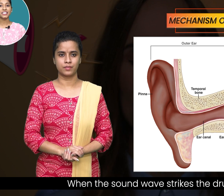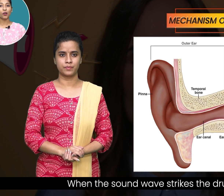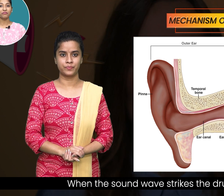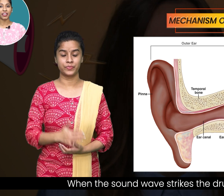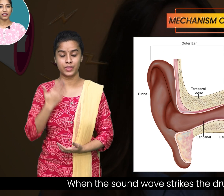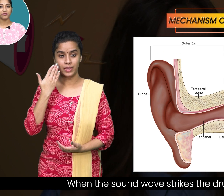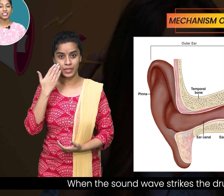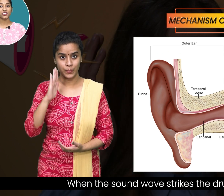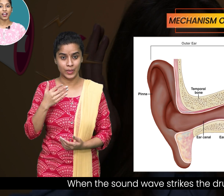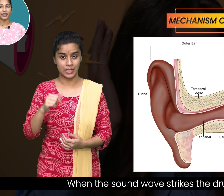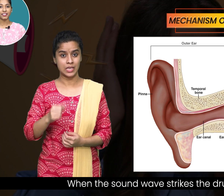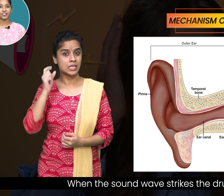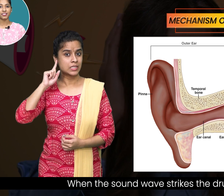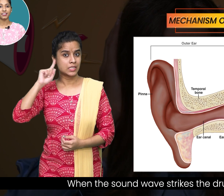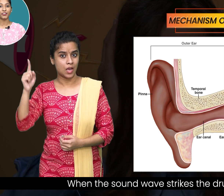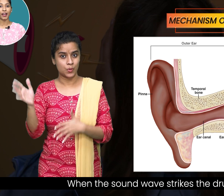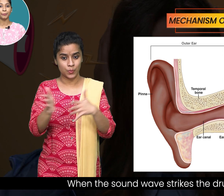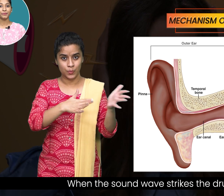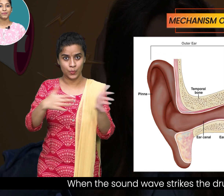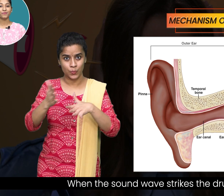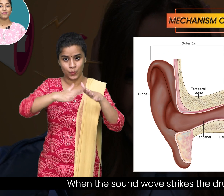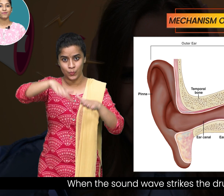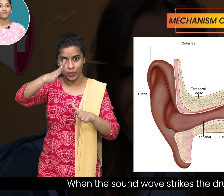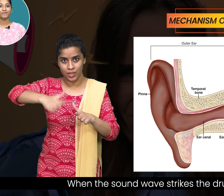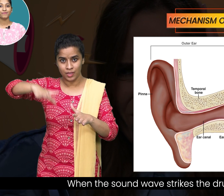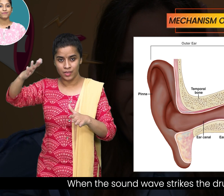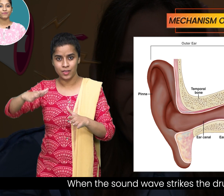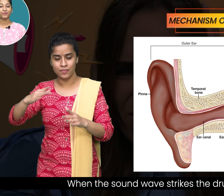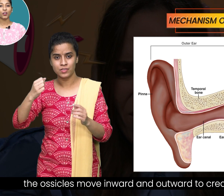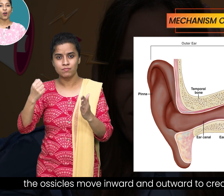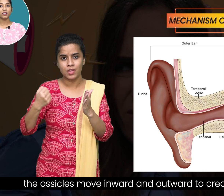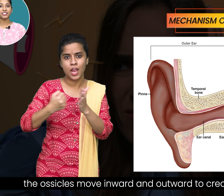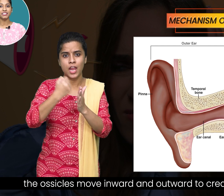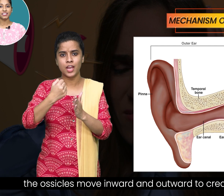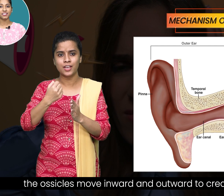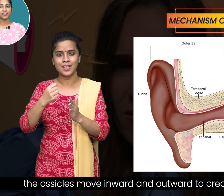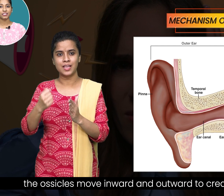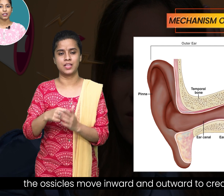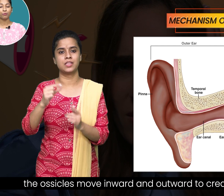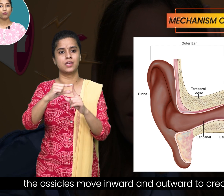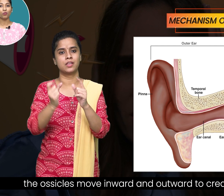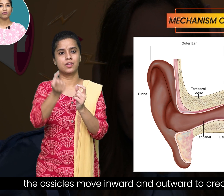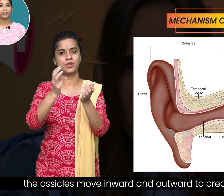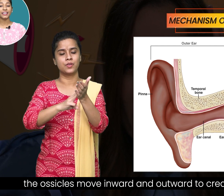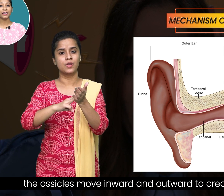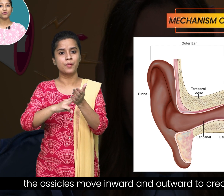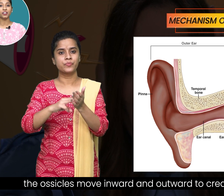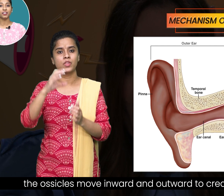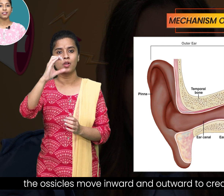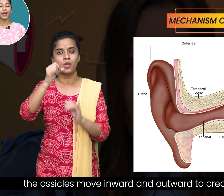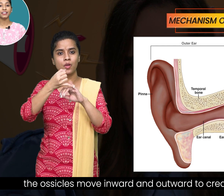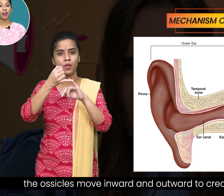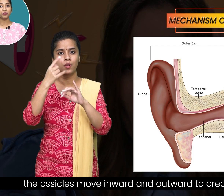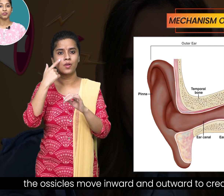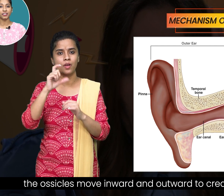When the sound wave strikes the drum, the ossils move